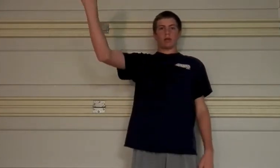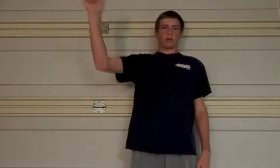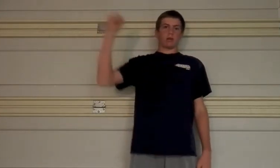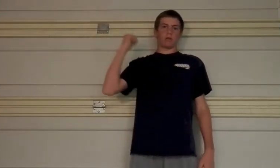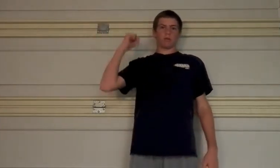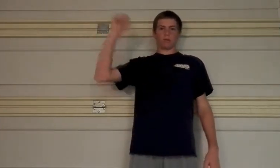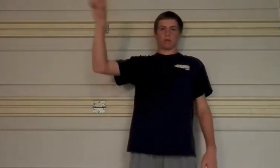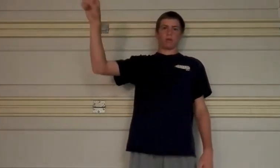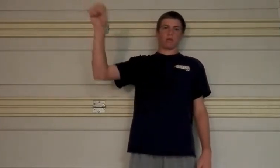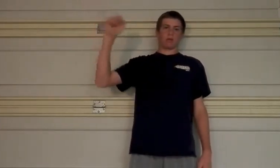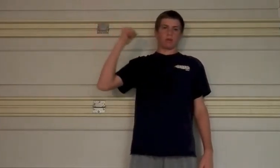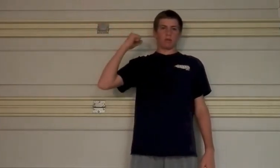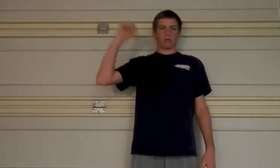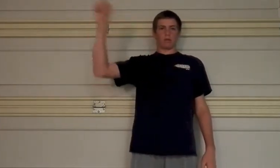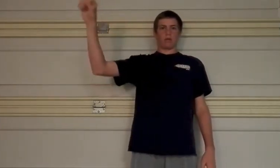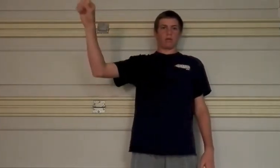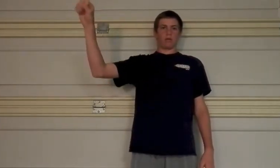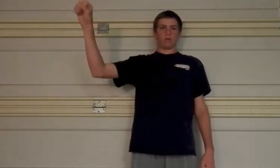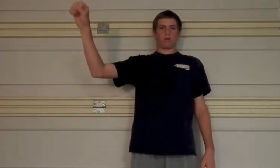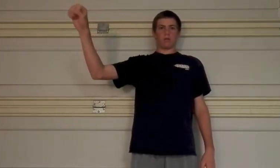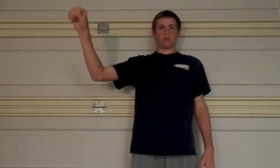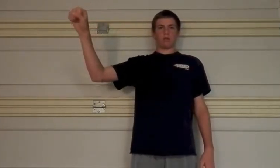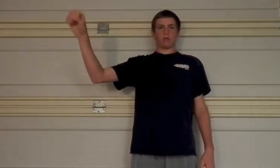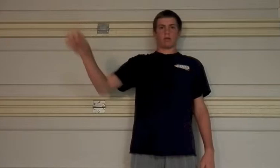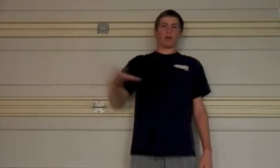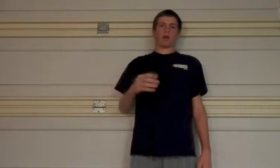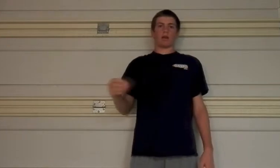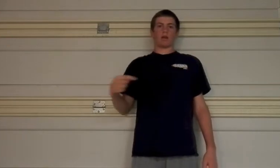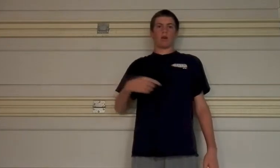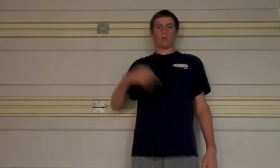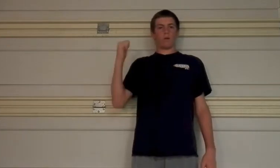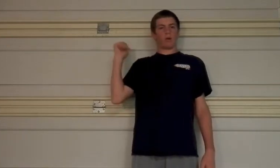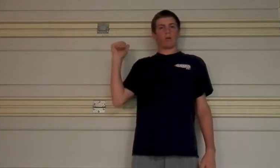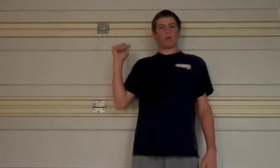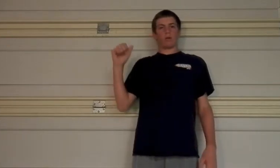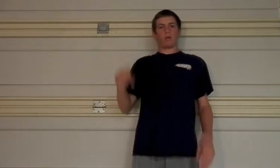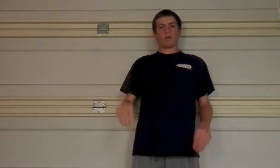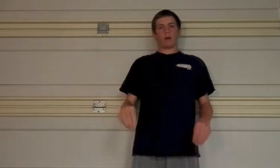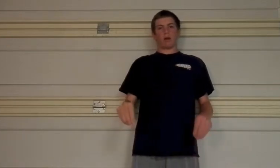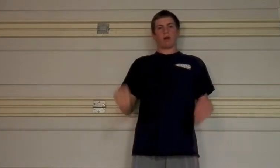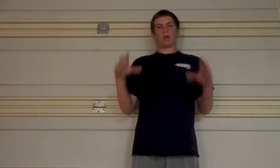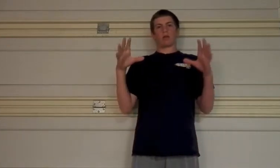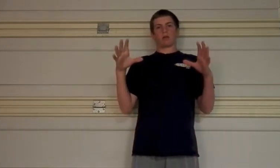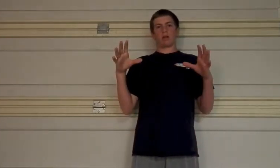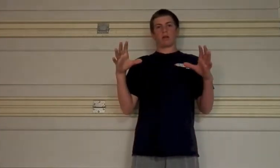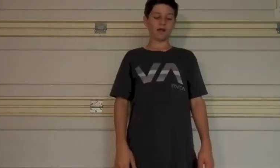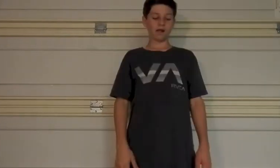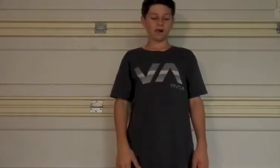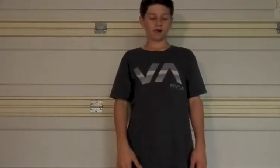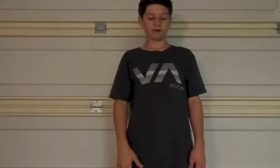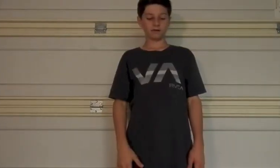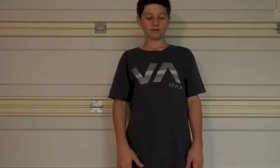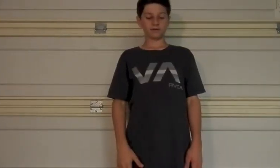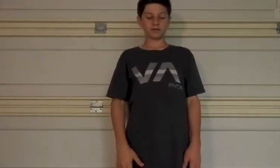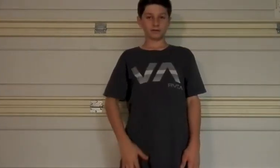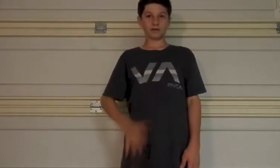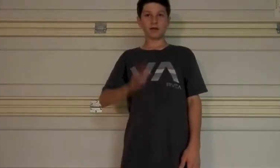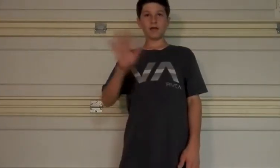stand my ground, and I won't back down.